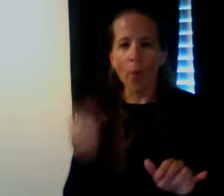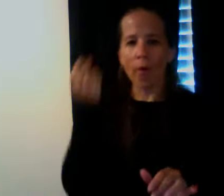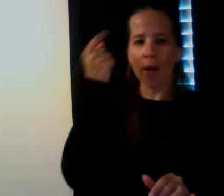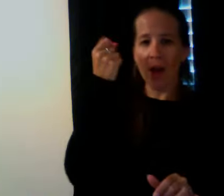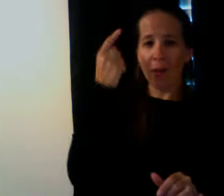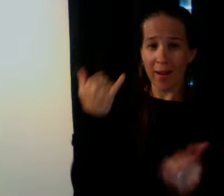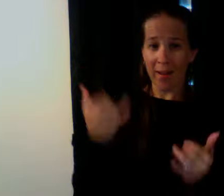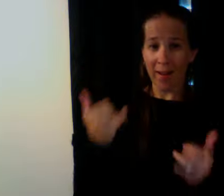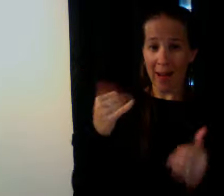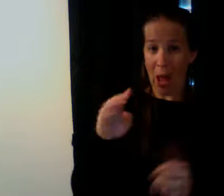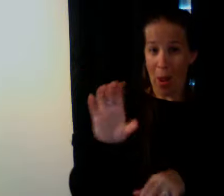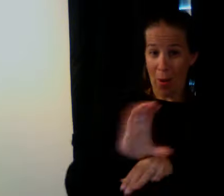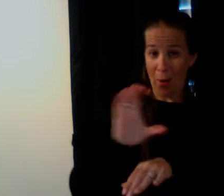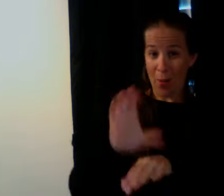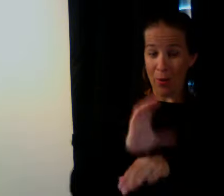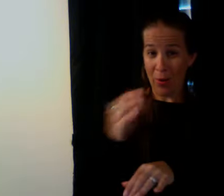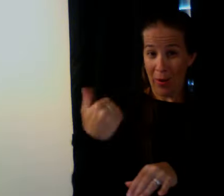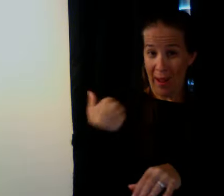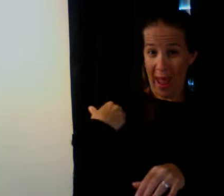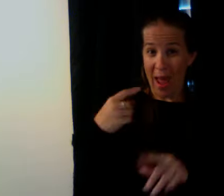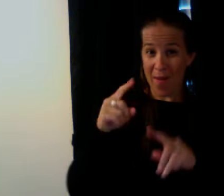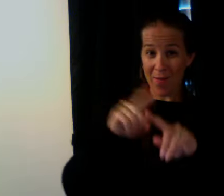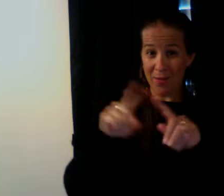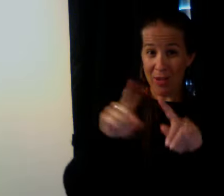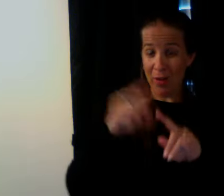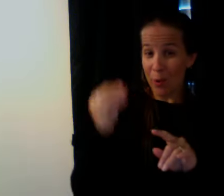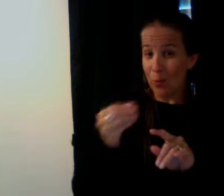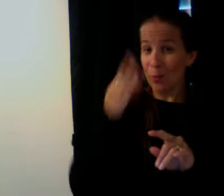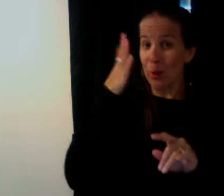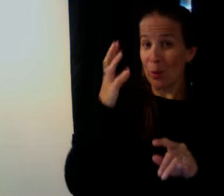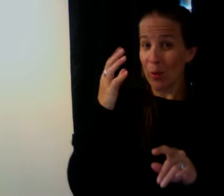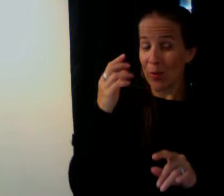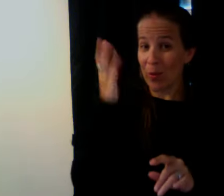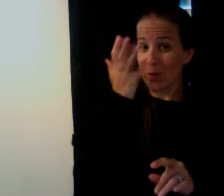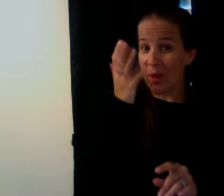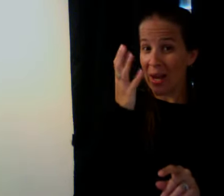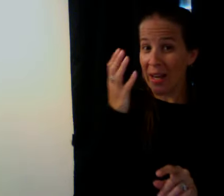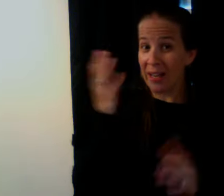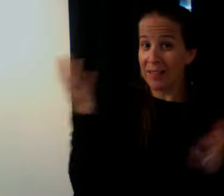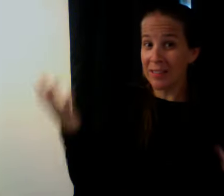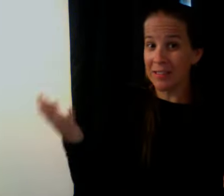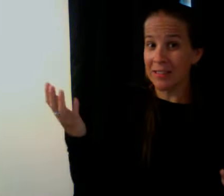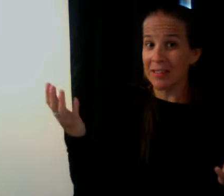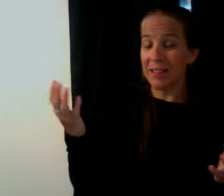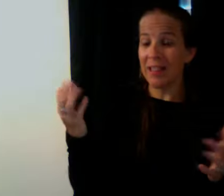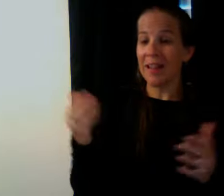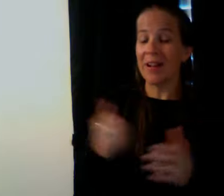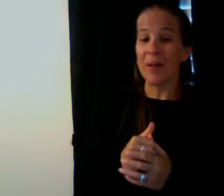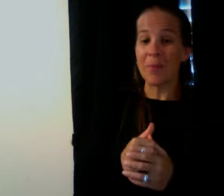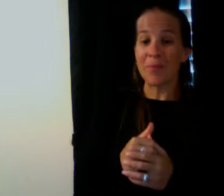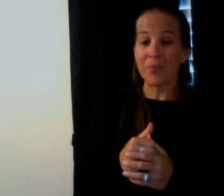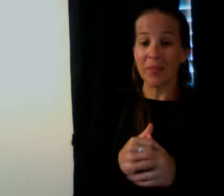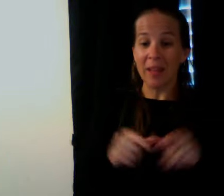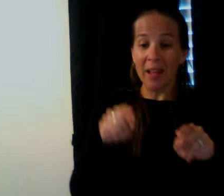multiple typefaces or proportionally spaced fonts. And since Windows just copied the Mac, it's likely that no personal computer would have them.